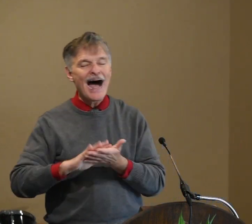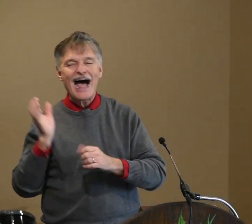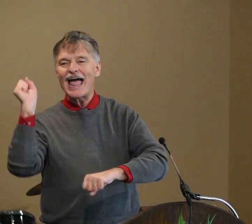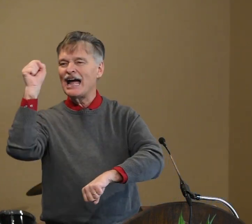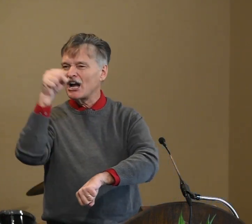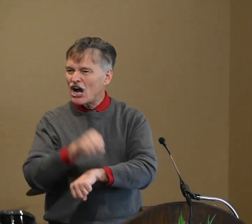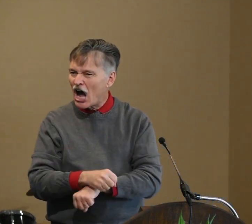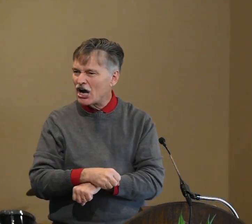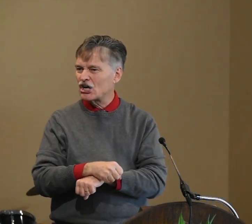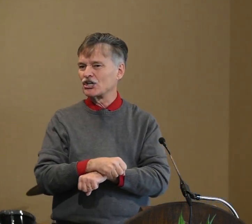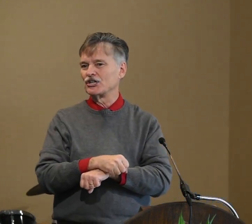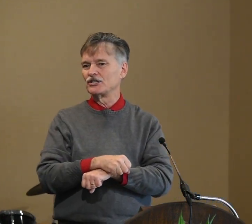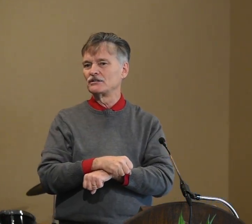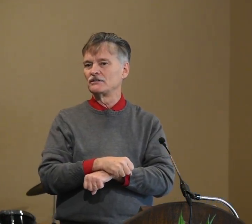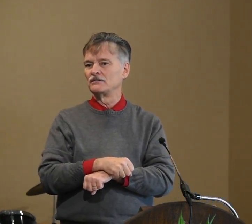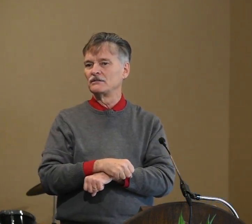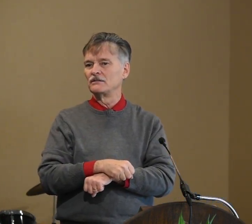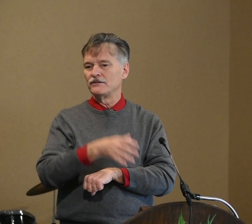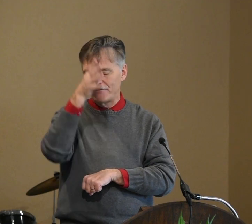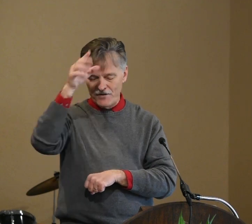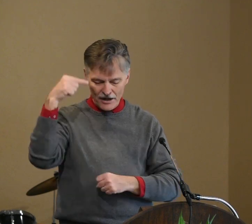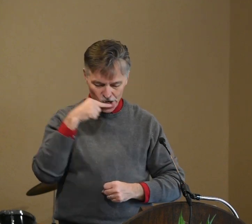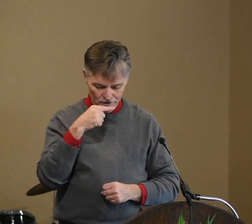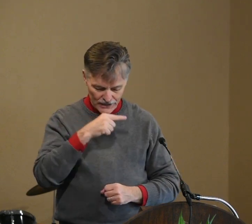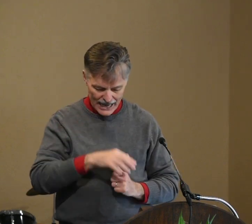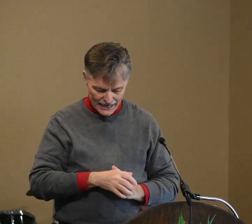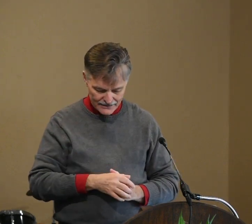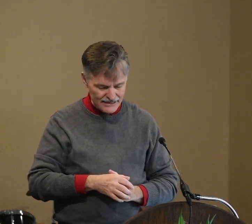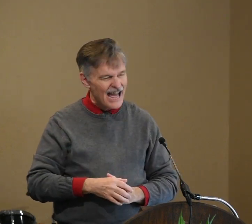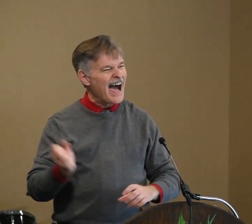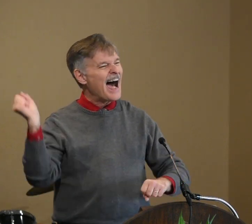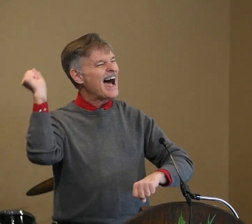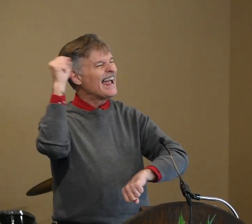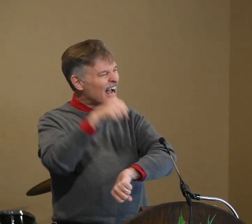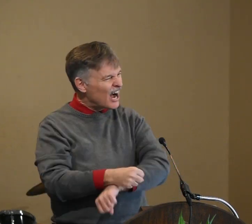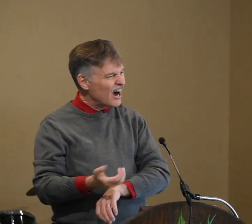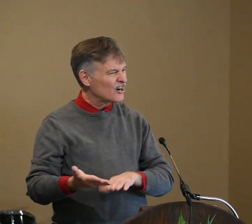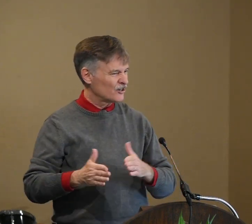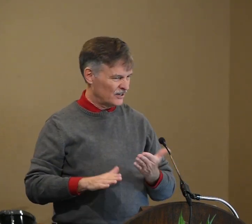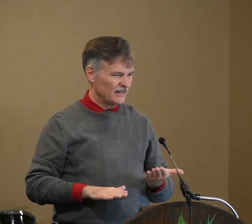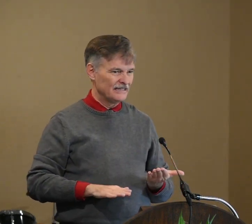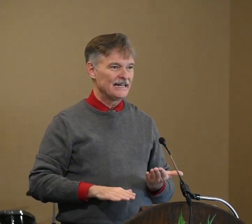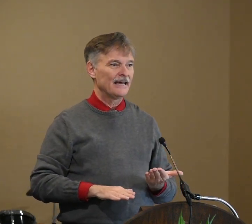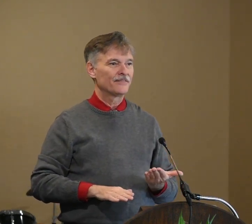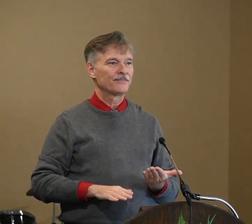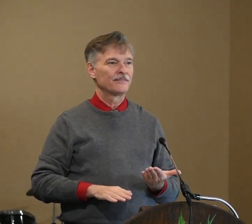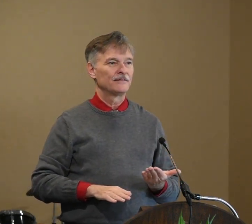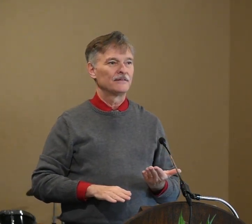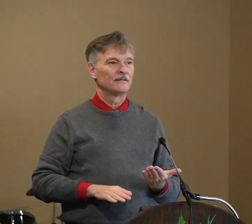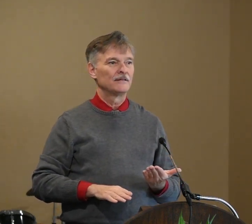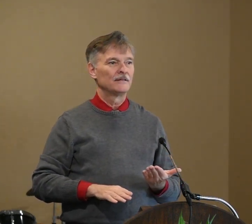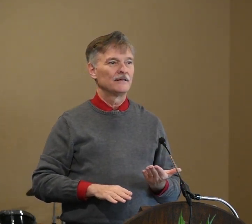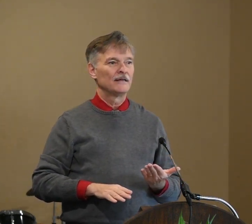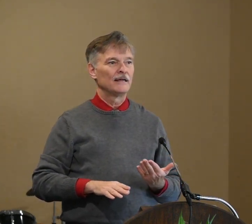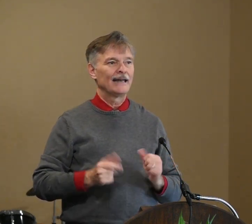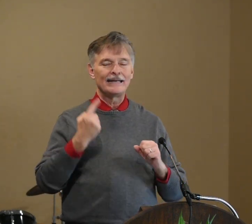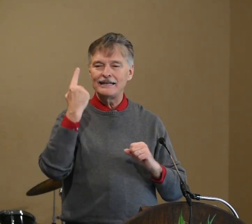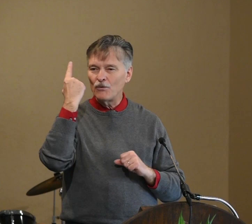I conquered the father of lies. I conquered death. And I did it